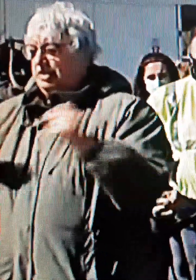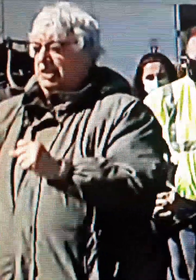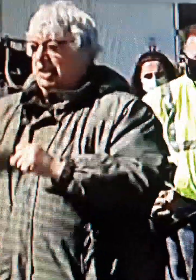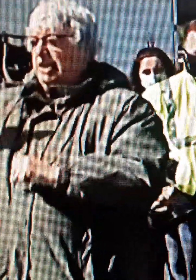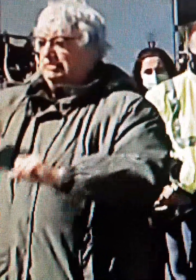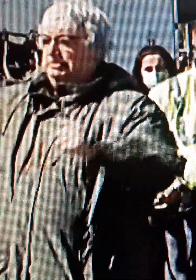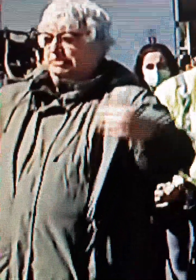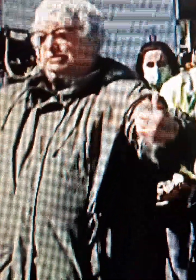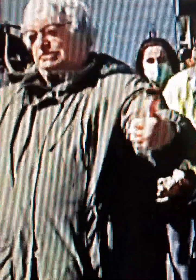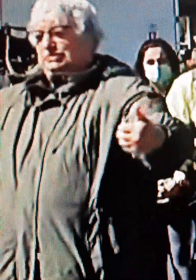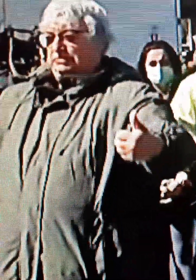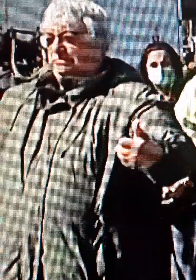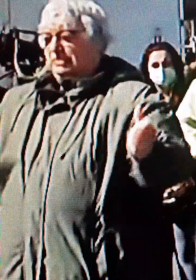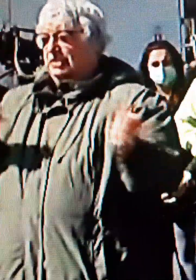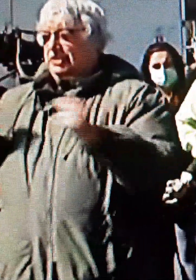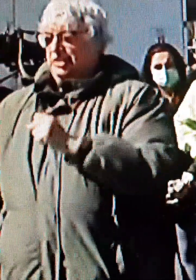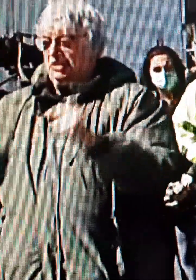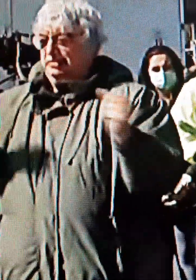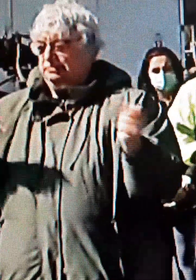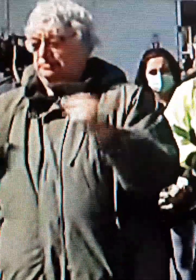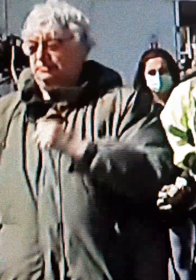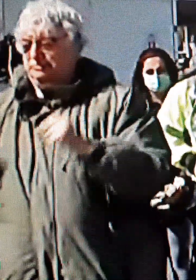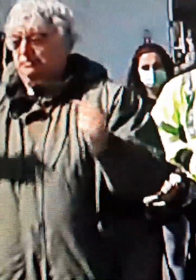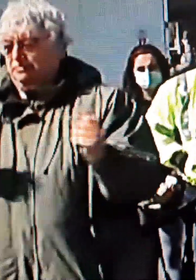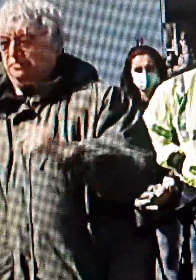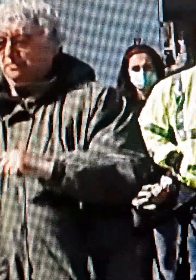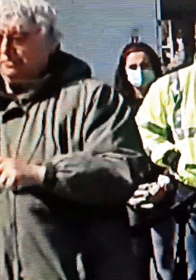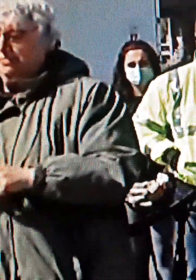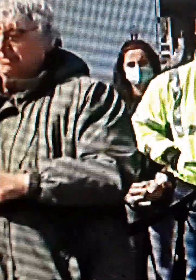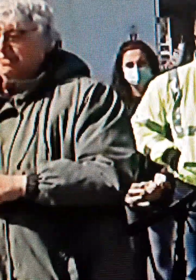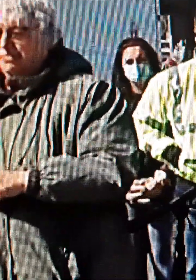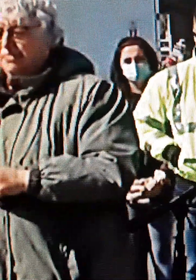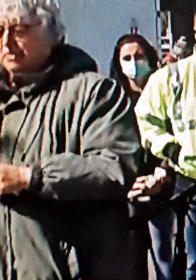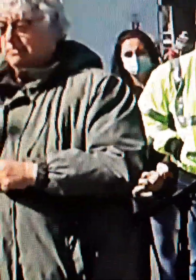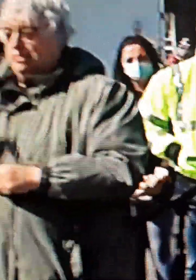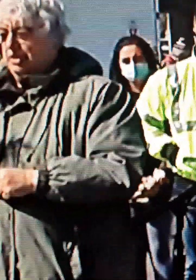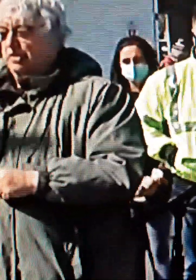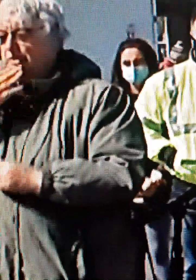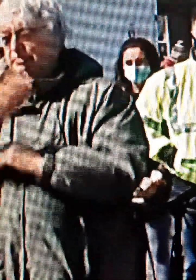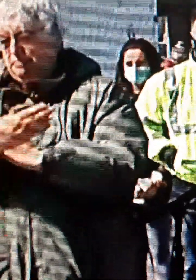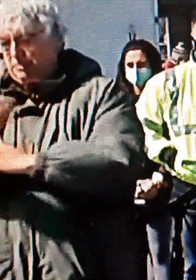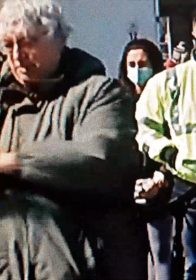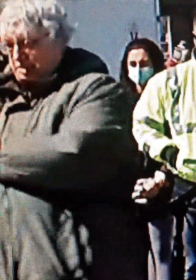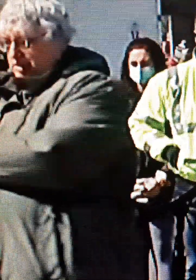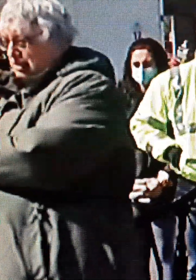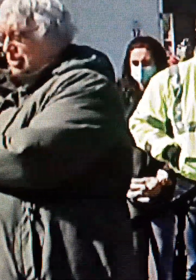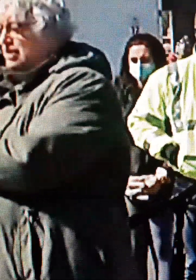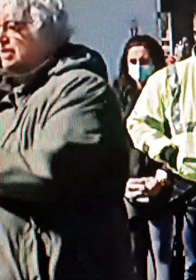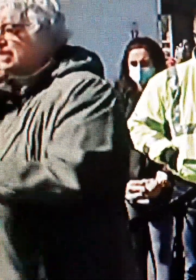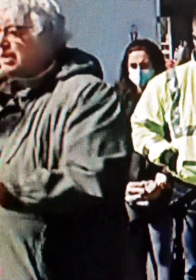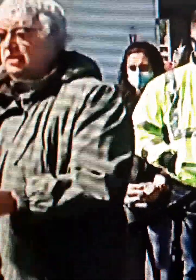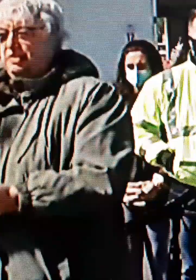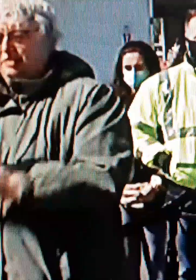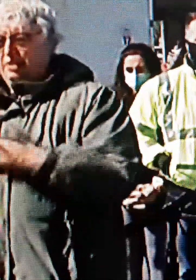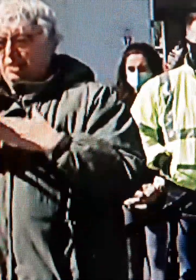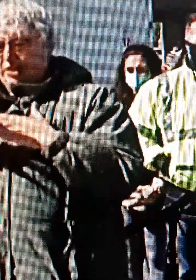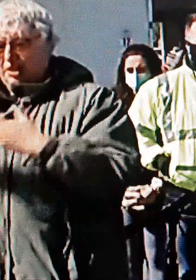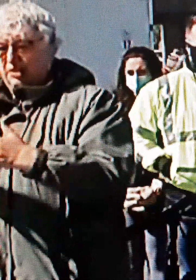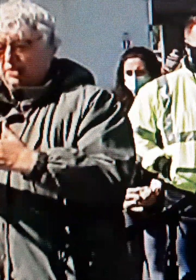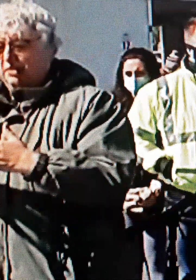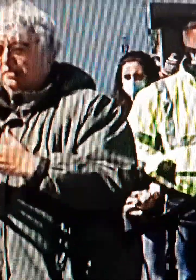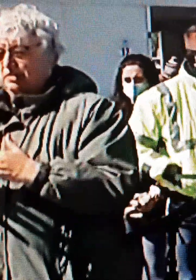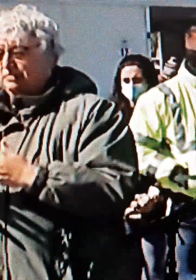school. Nobody invited me to college, so, I mean. Mayor, good morning, everyone. First of all, I want to thank you for your leadership and guidance,